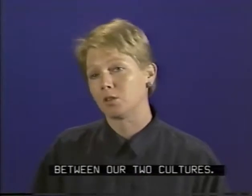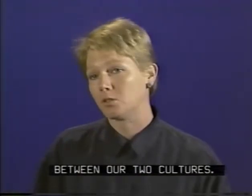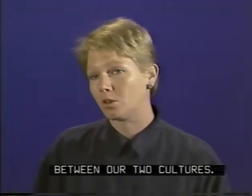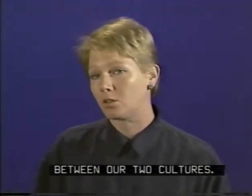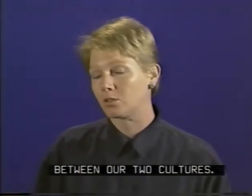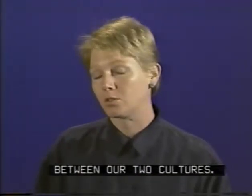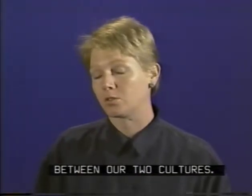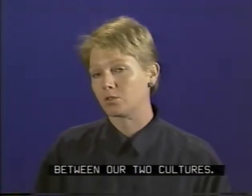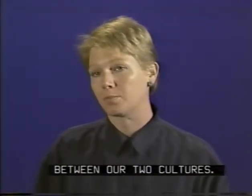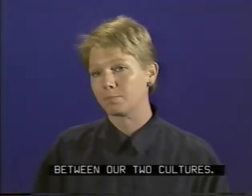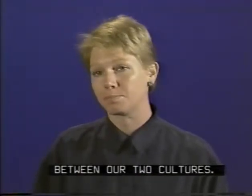two cultures.